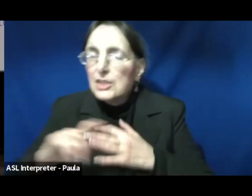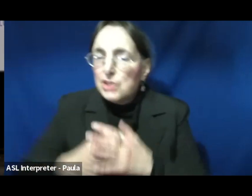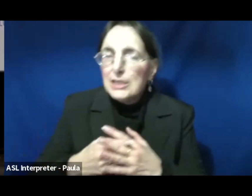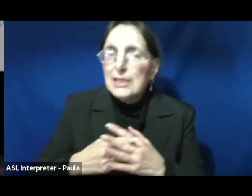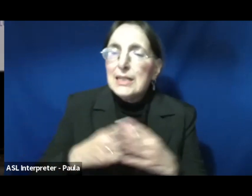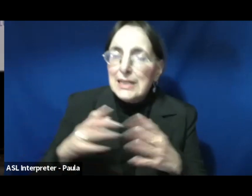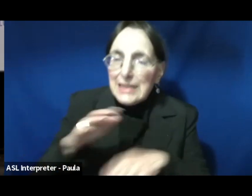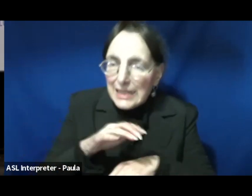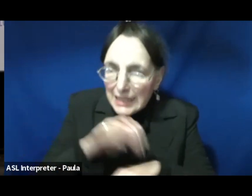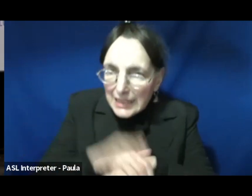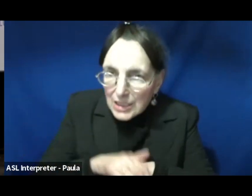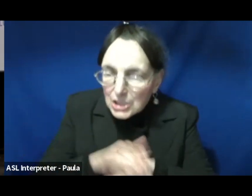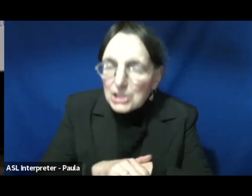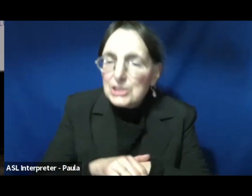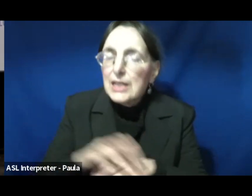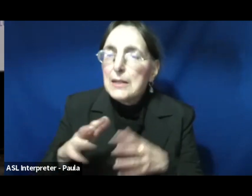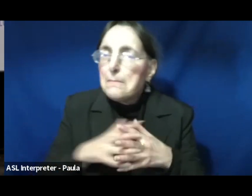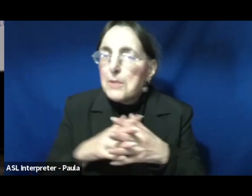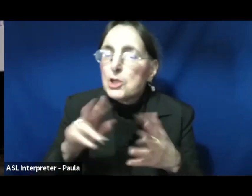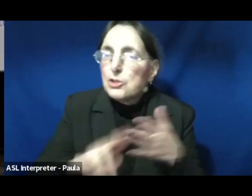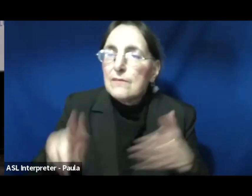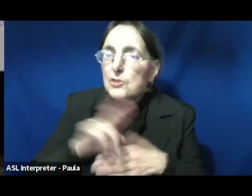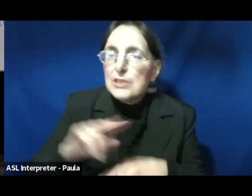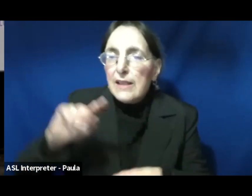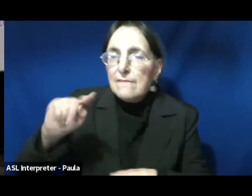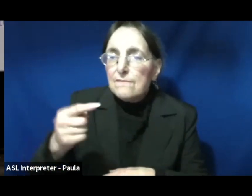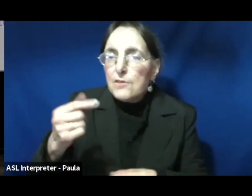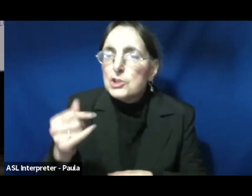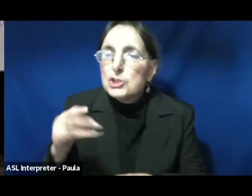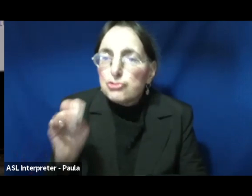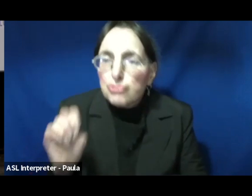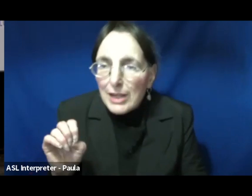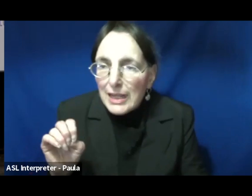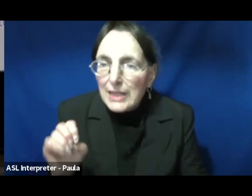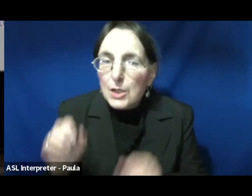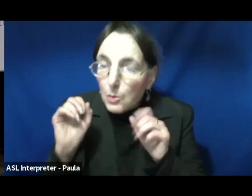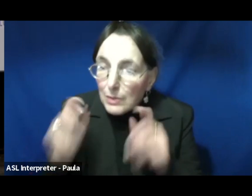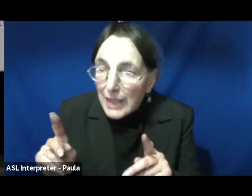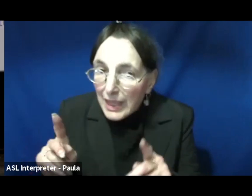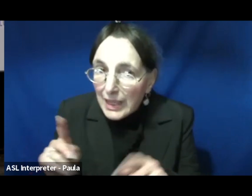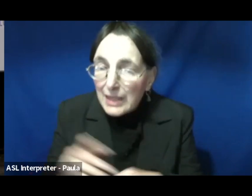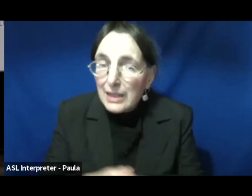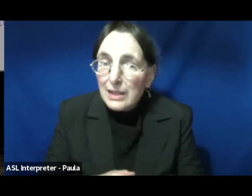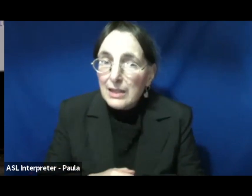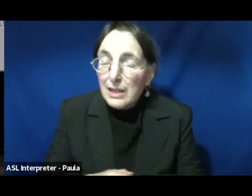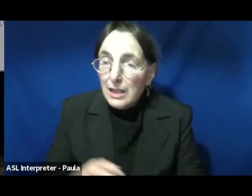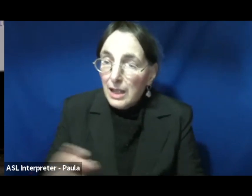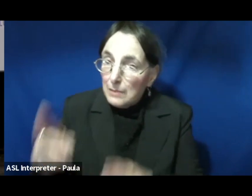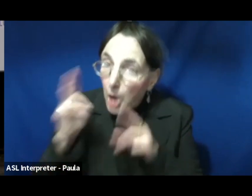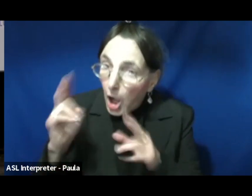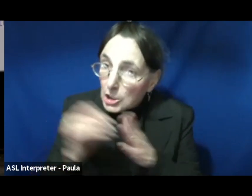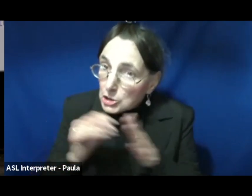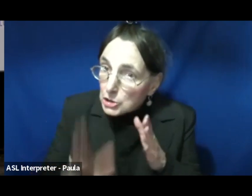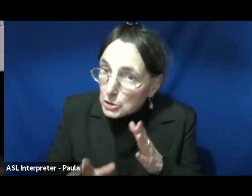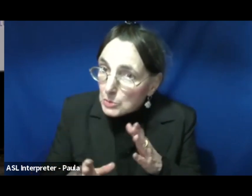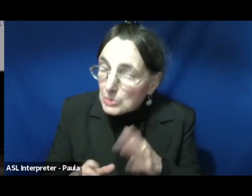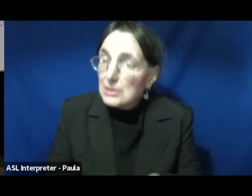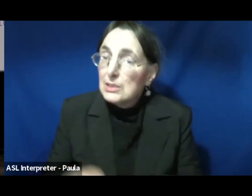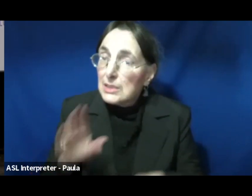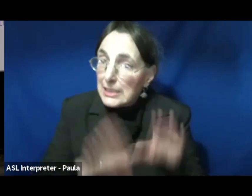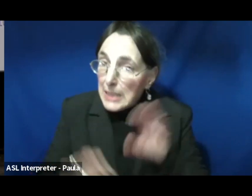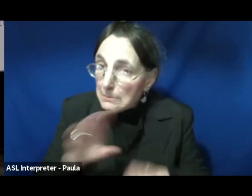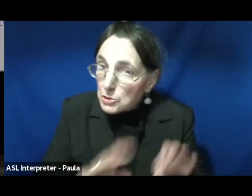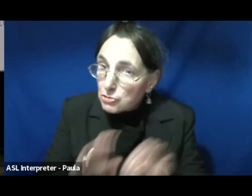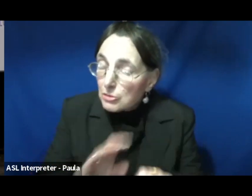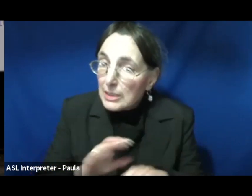the first grade, okay, till university. Wrote an honors thesis in soil chemistry. Okay, I